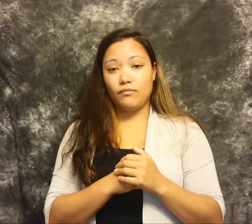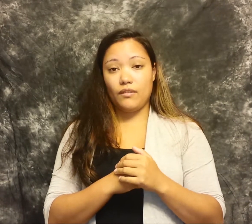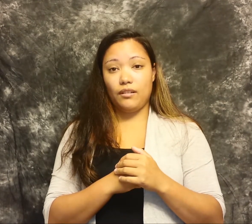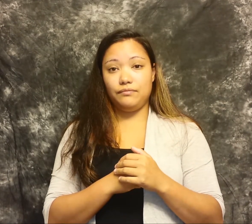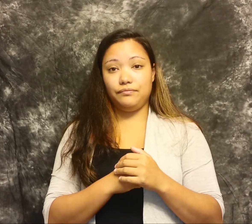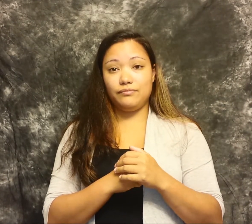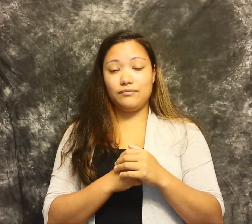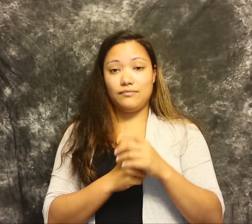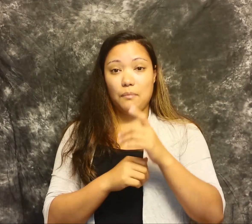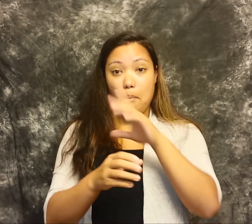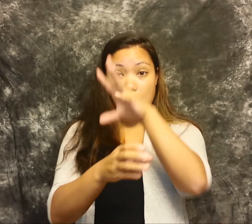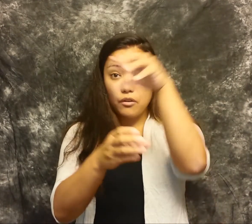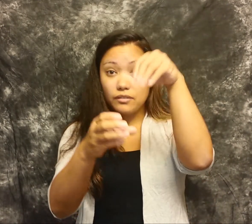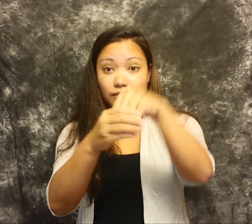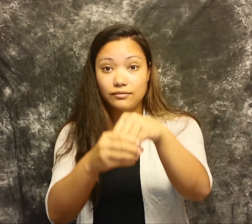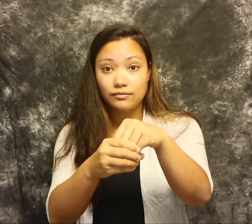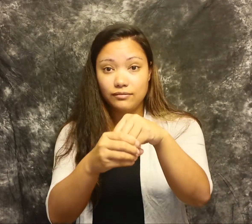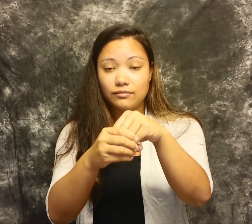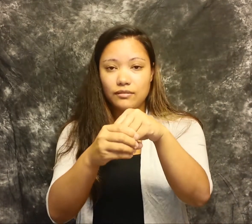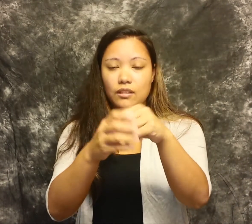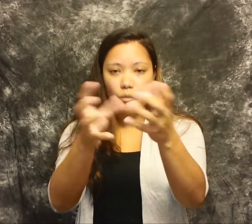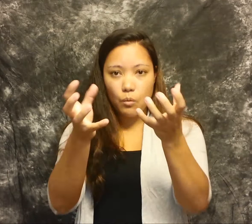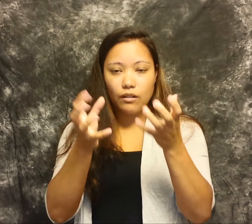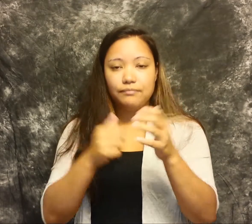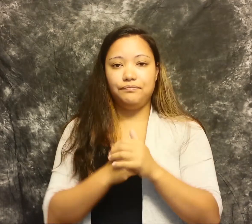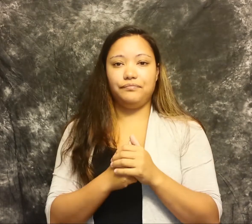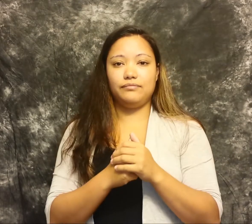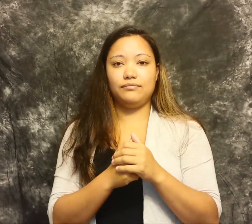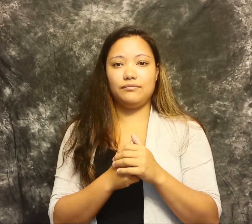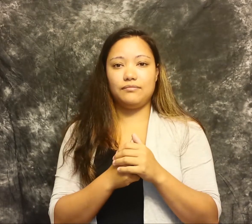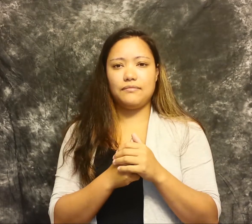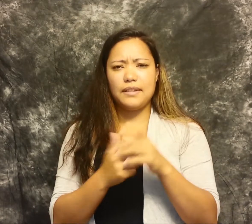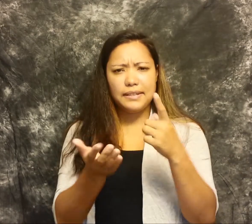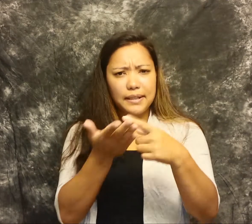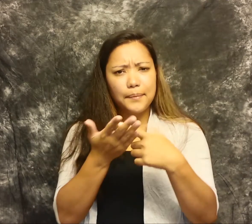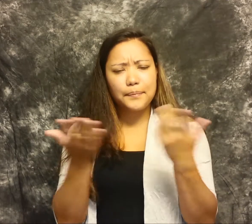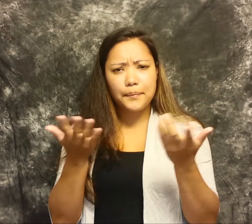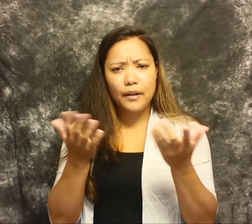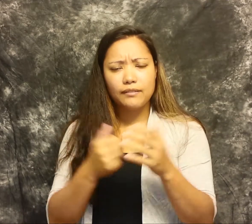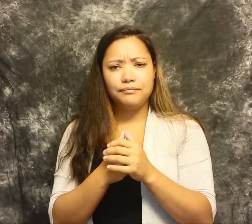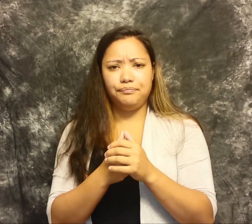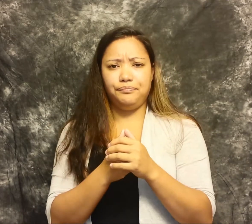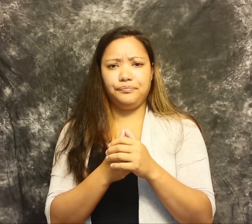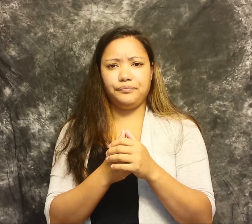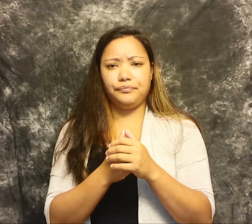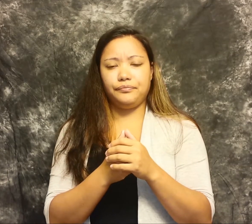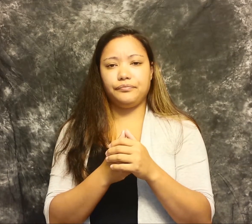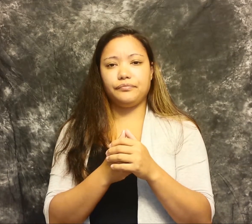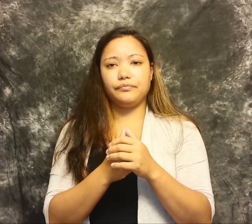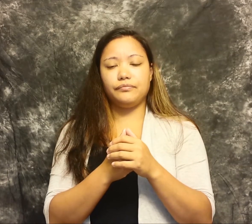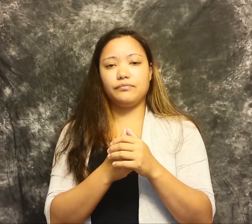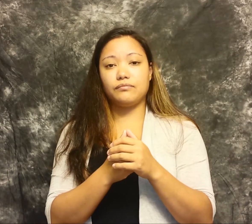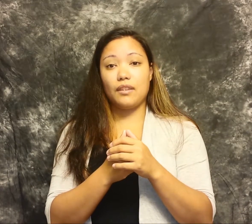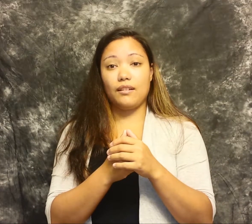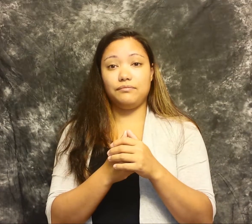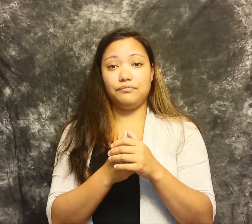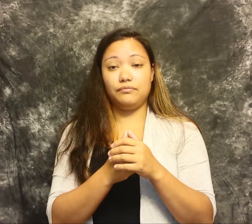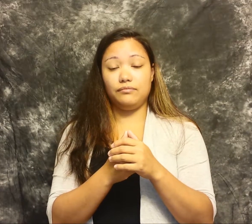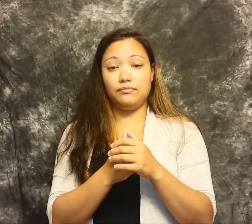these workshops. We're talking about taking notes while teachers are lecturing today. So my question is kind of a simple one, but I don't know if